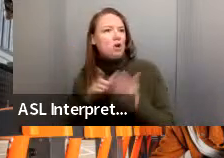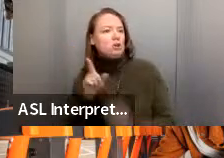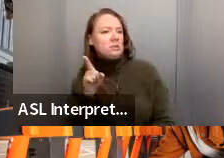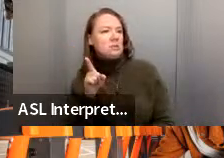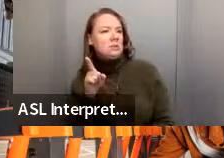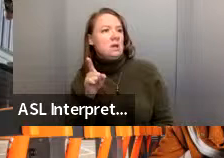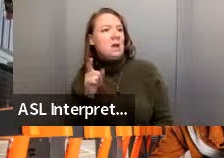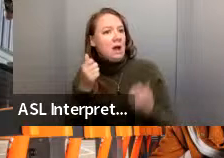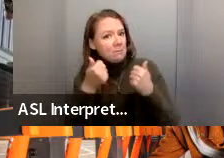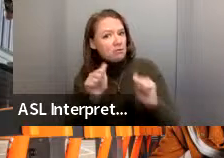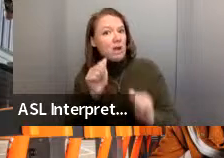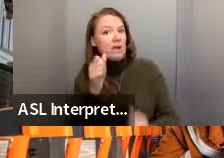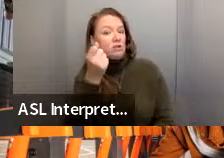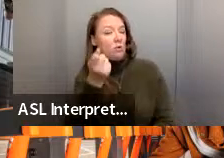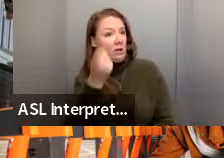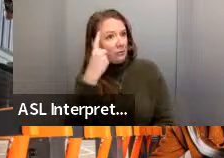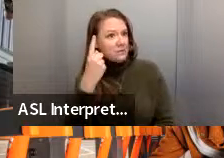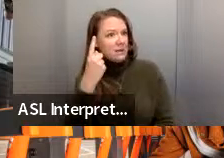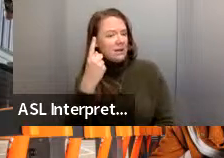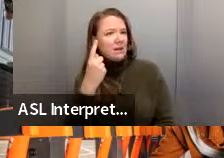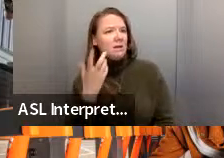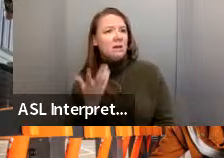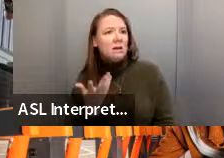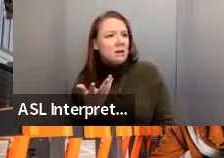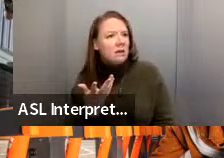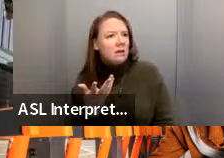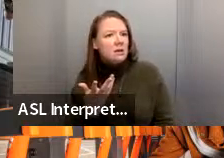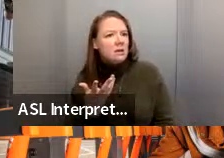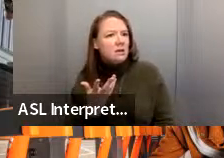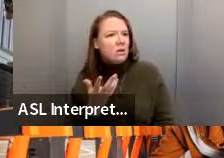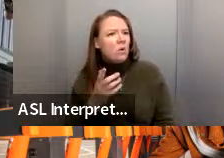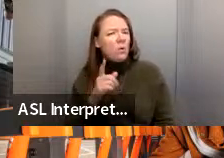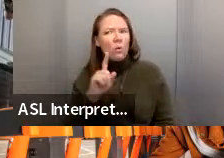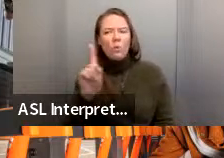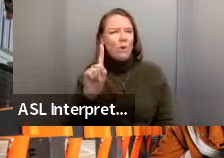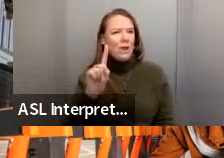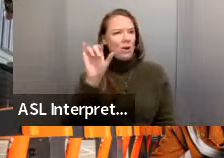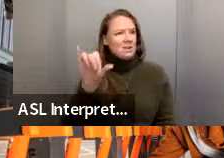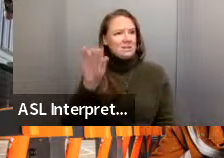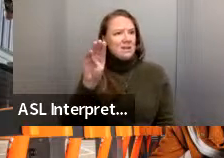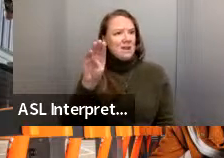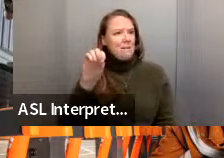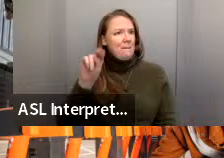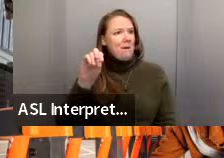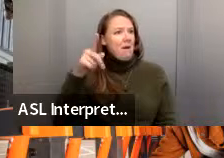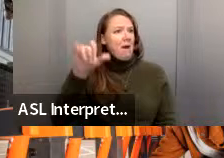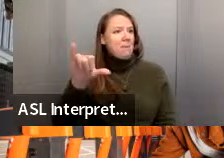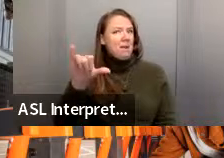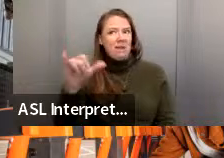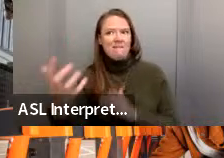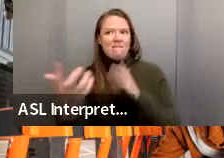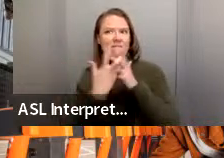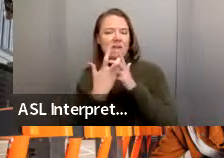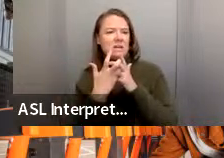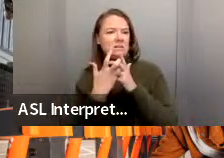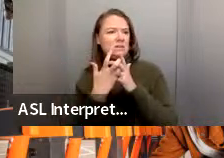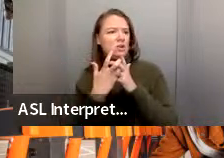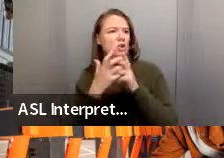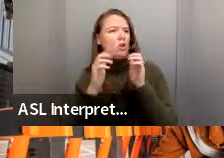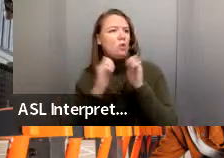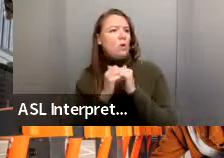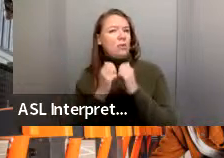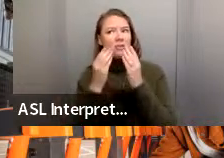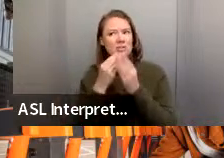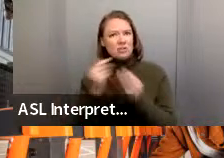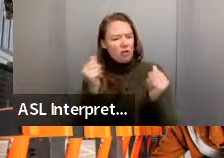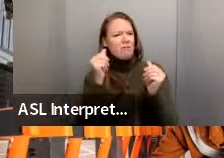And I'm trying to understand how, where this monopoly fits in to solving this last mile